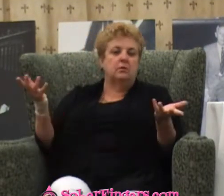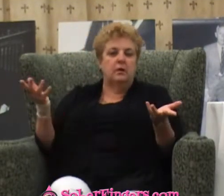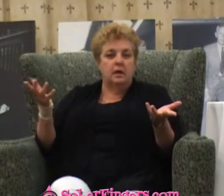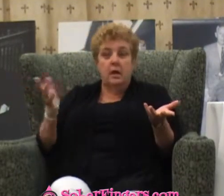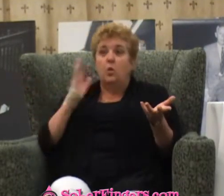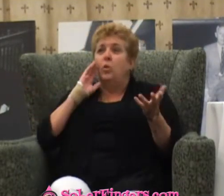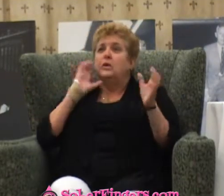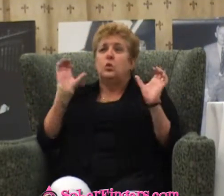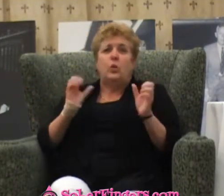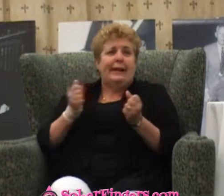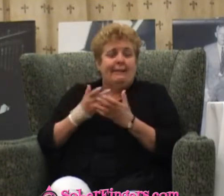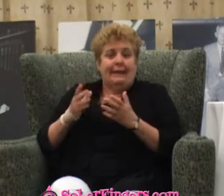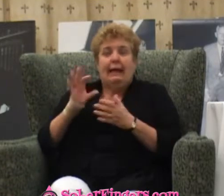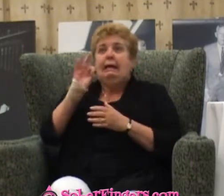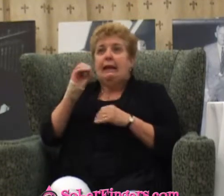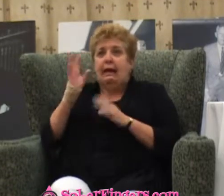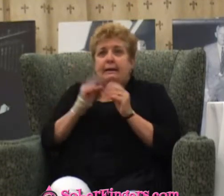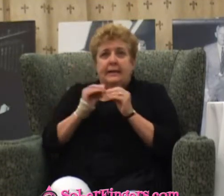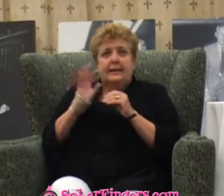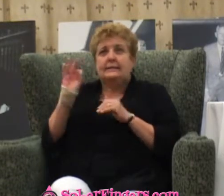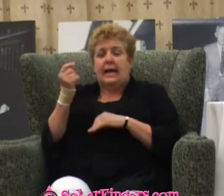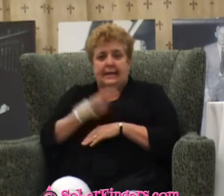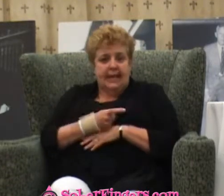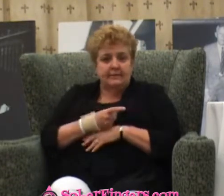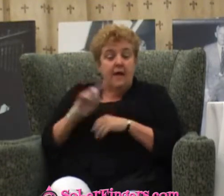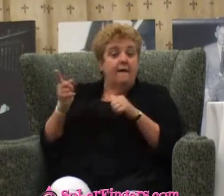90 days. First day out of detox, he's got 3 sponsors.